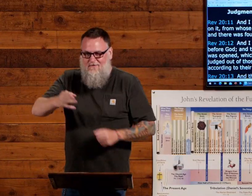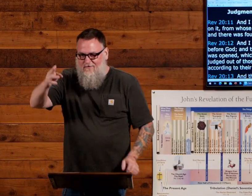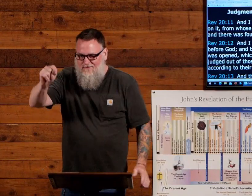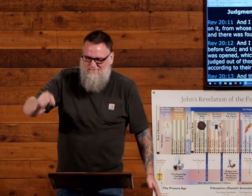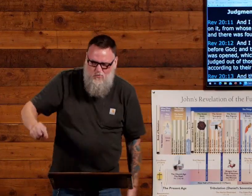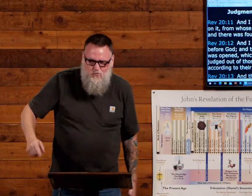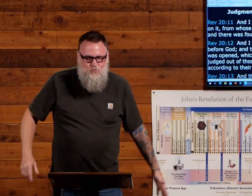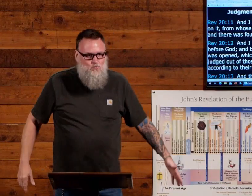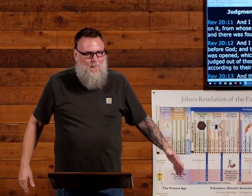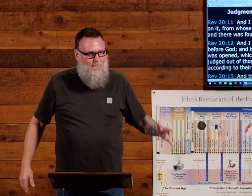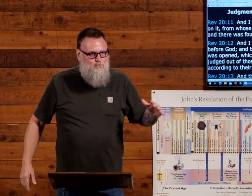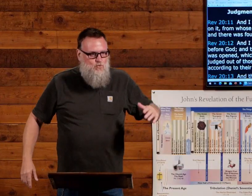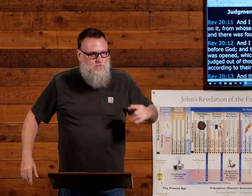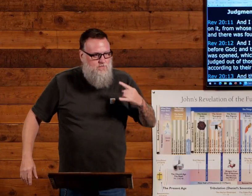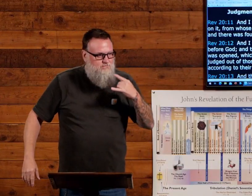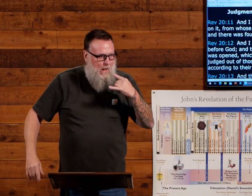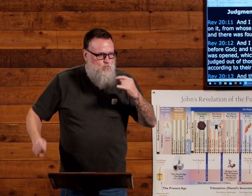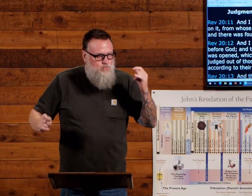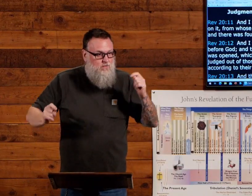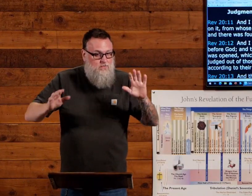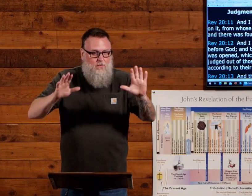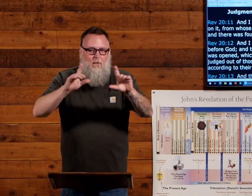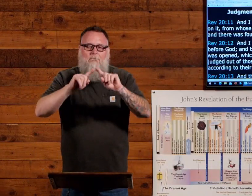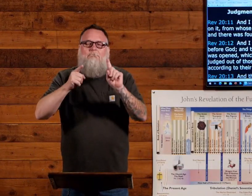Found out that earthly things can hurt us.